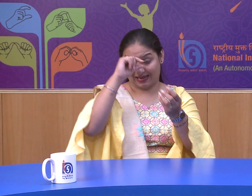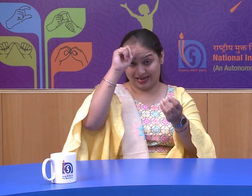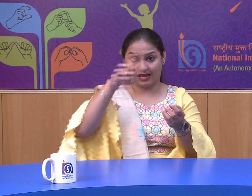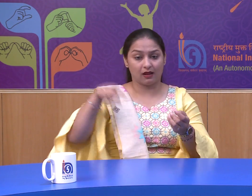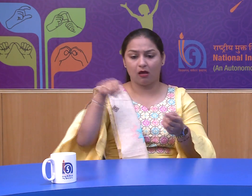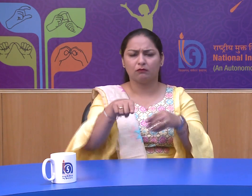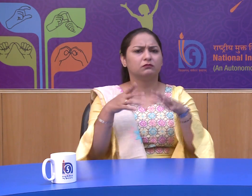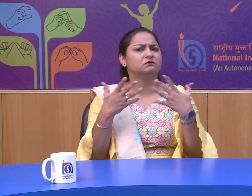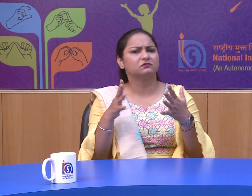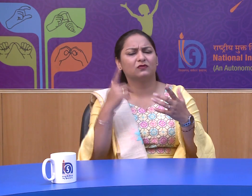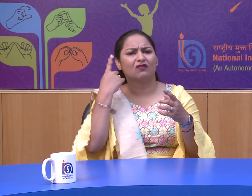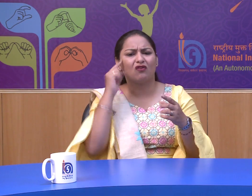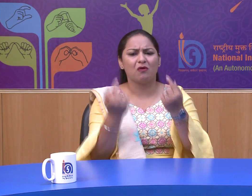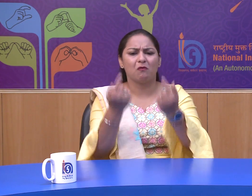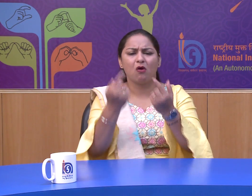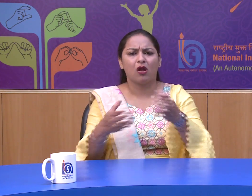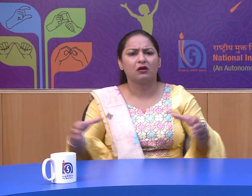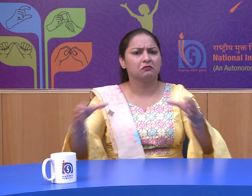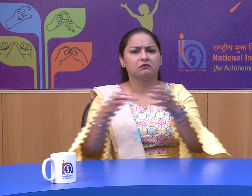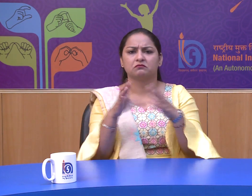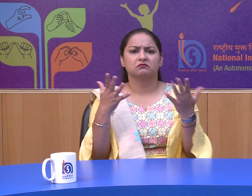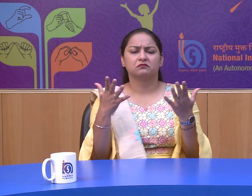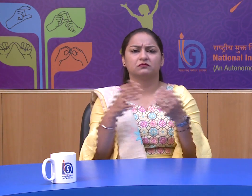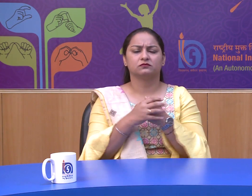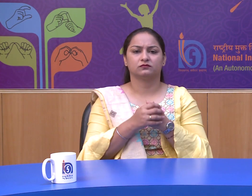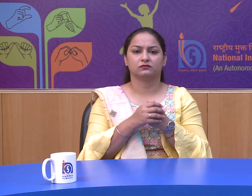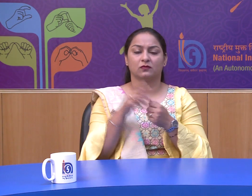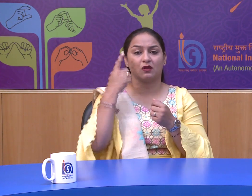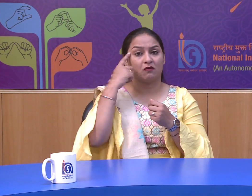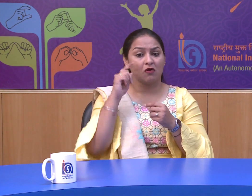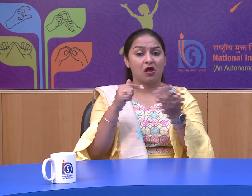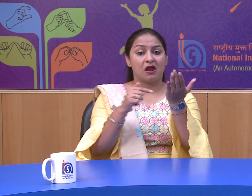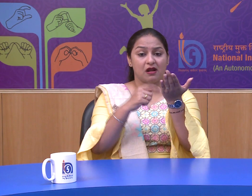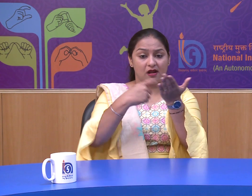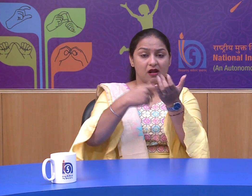no politically unity in tribal groups at all.